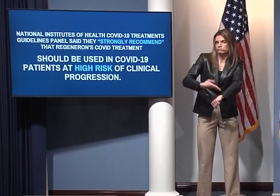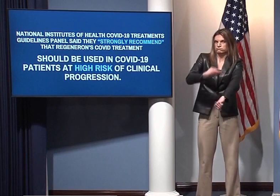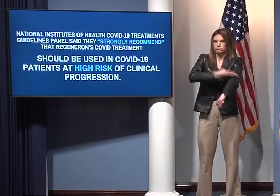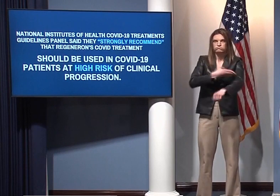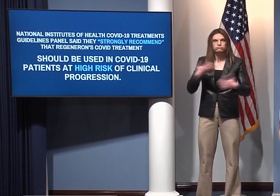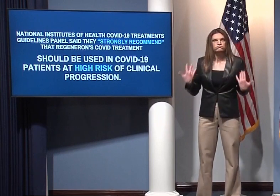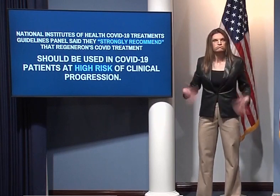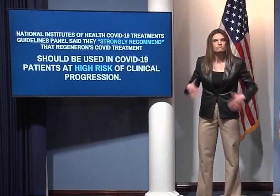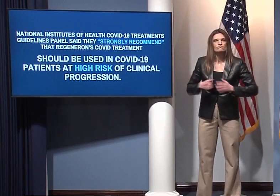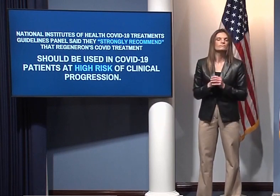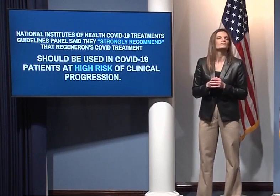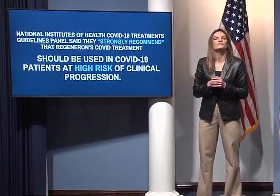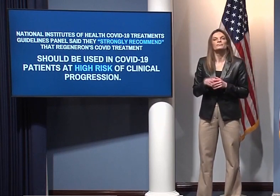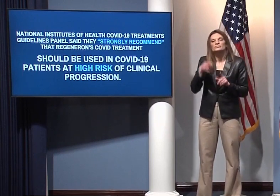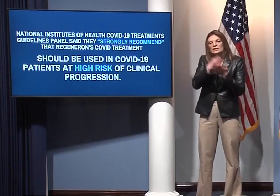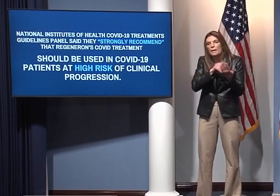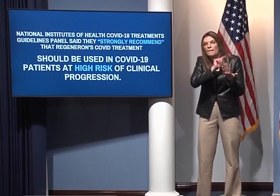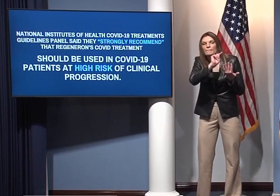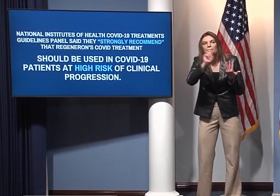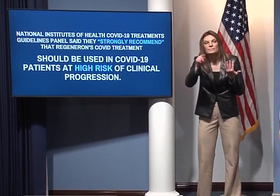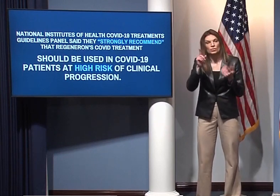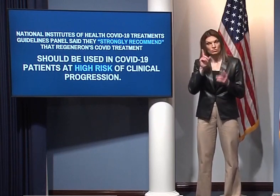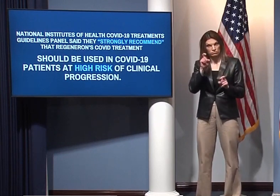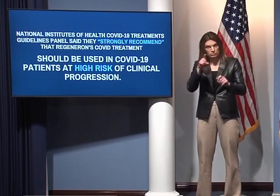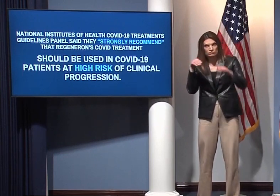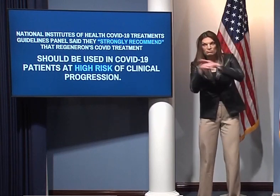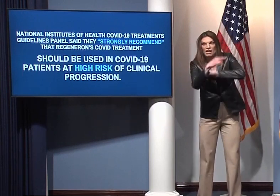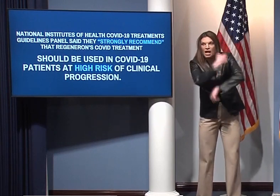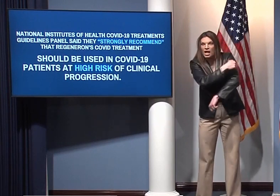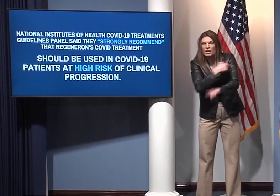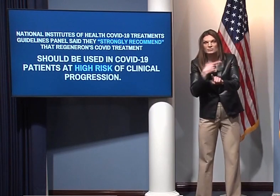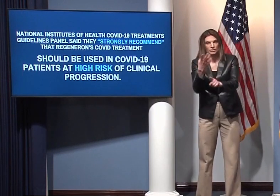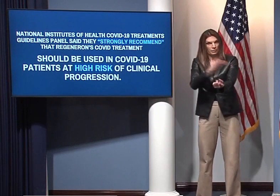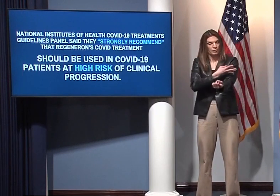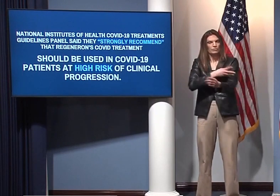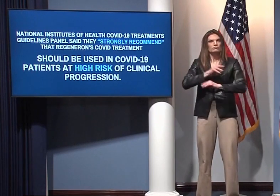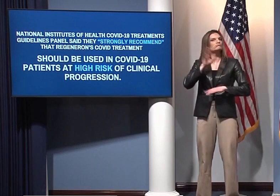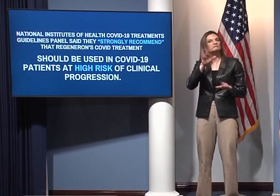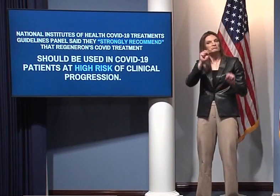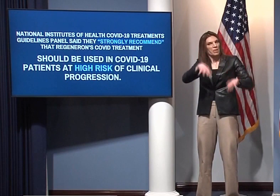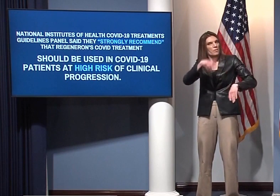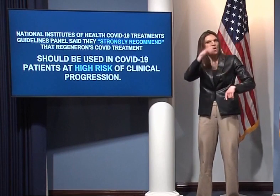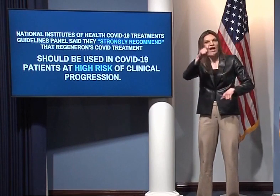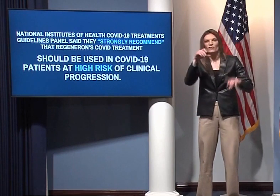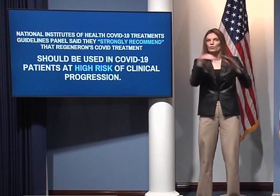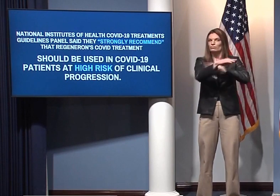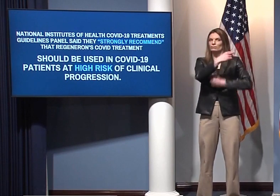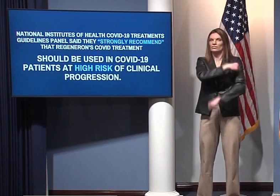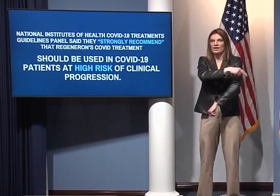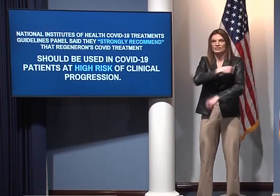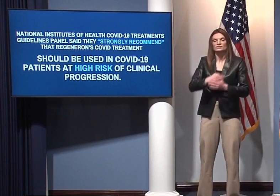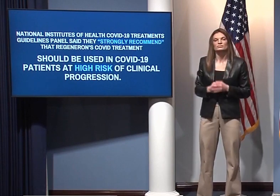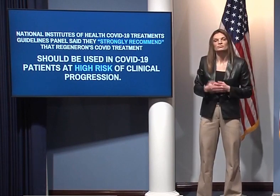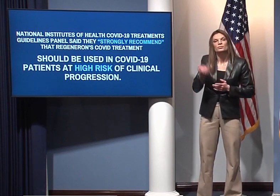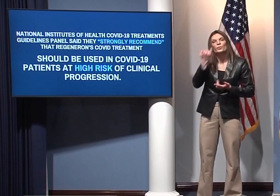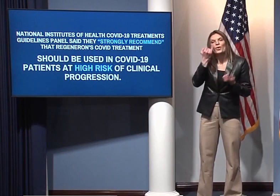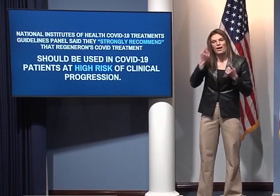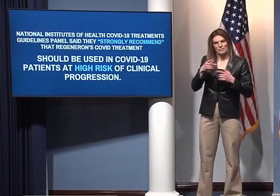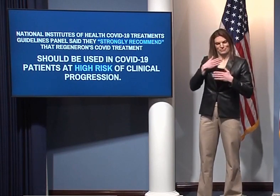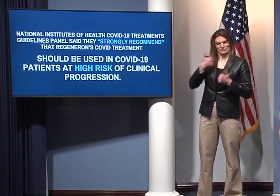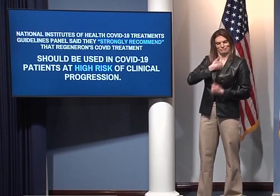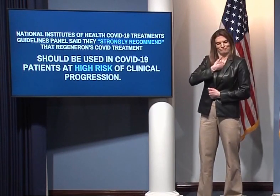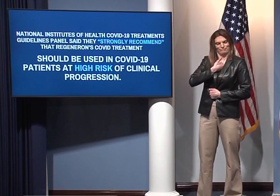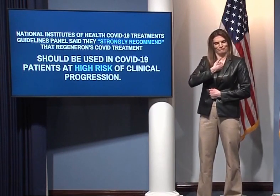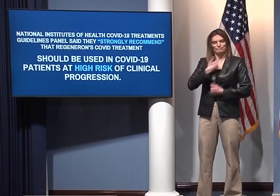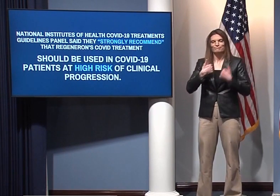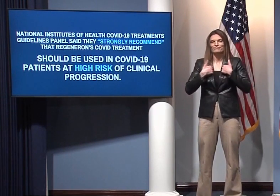following the treatment. Currently, people with pre-existing or underlying health risks qualify to receive these therapeutic antibody